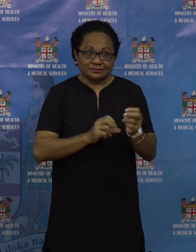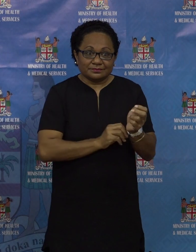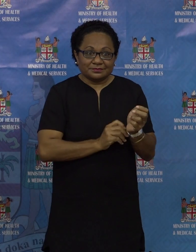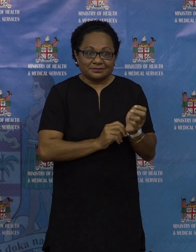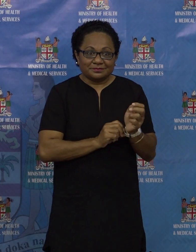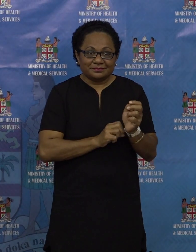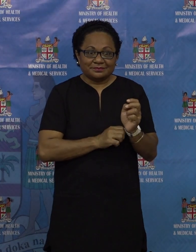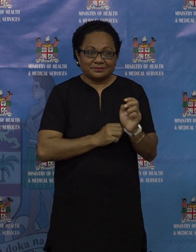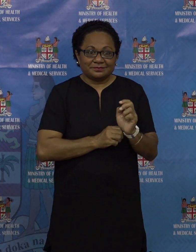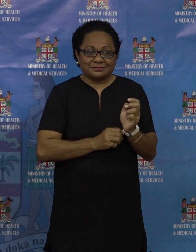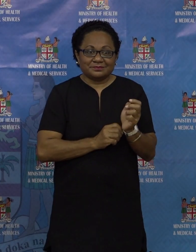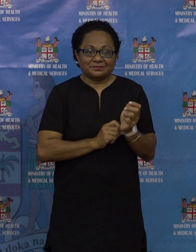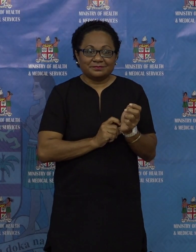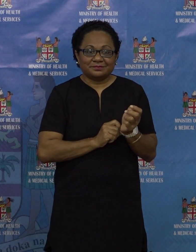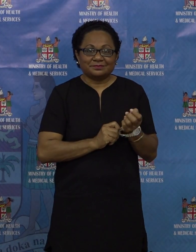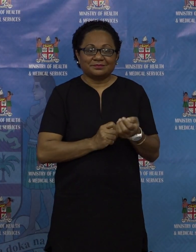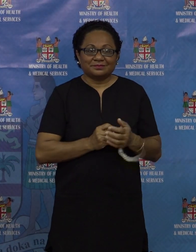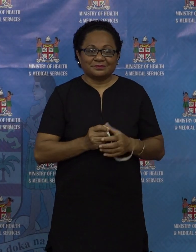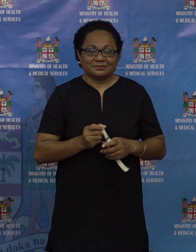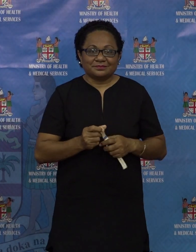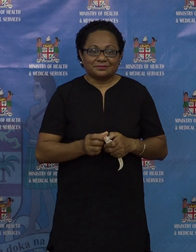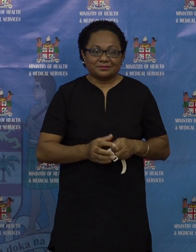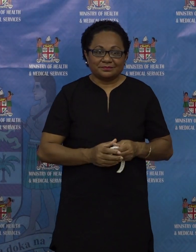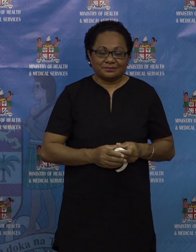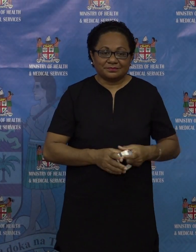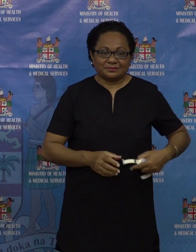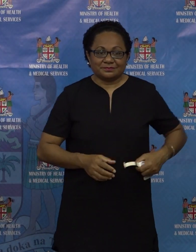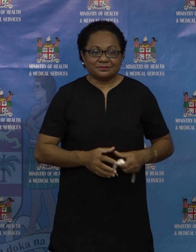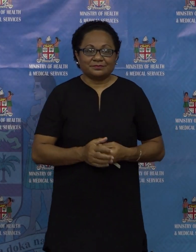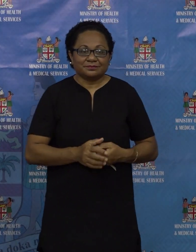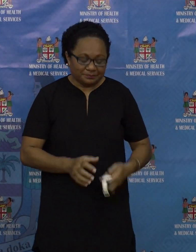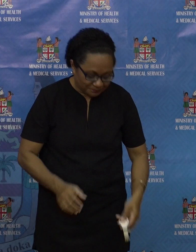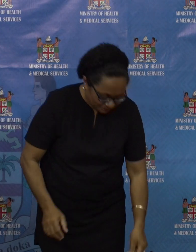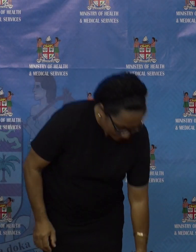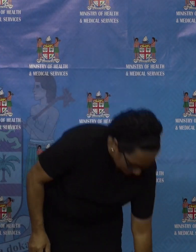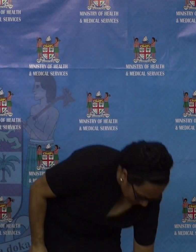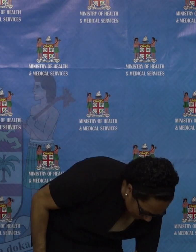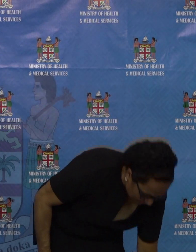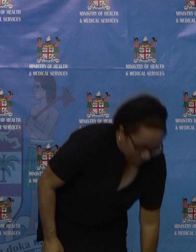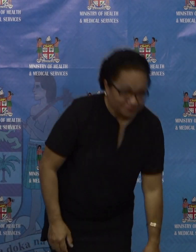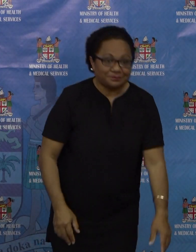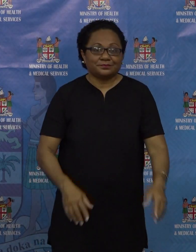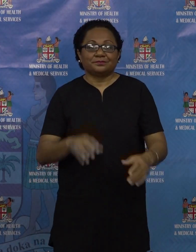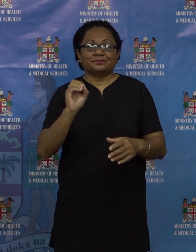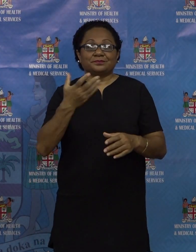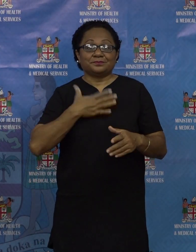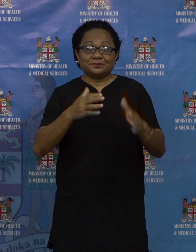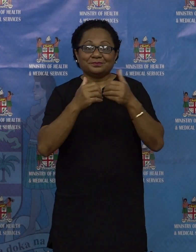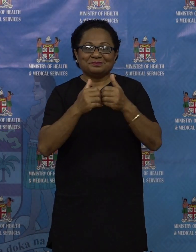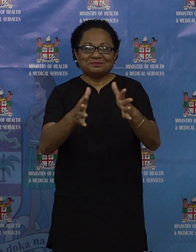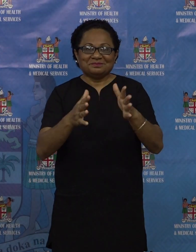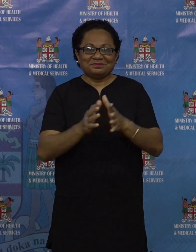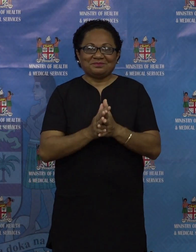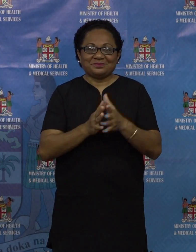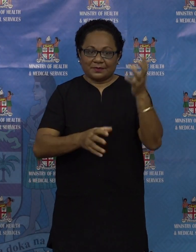As always, I will start by providing you with the latest updates on our COVID-19 situation, and then get